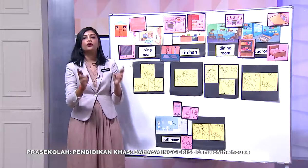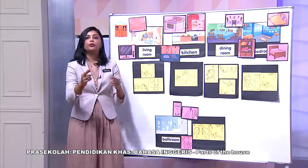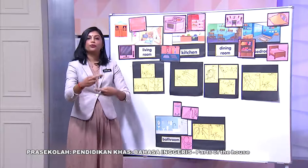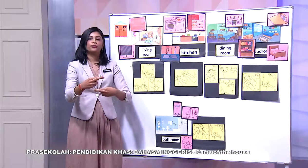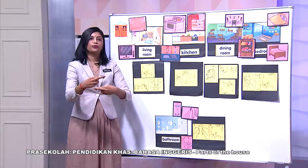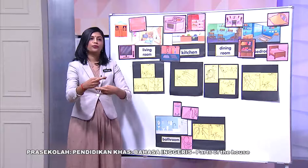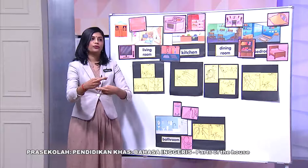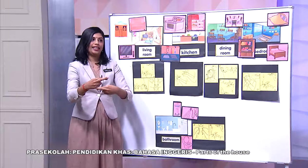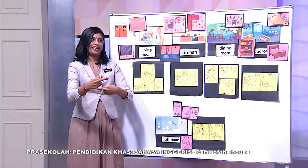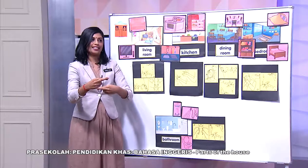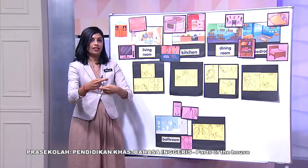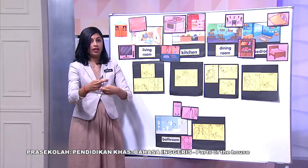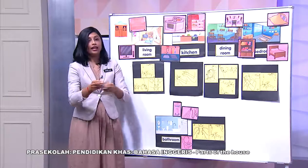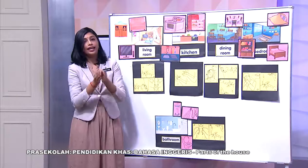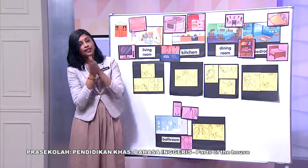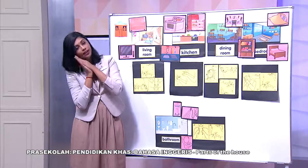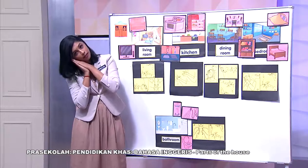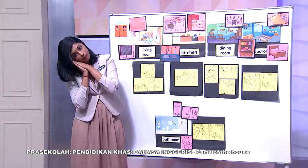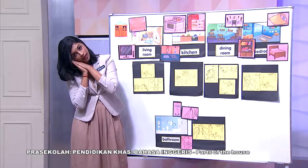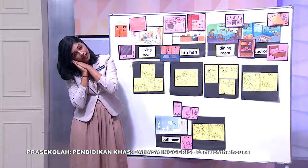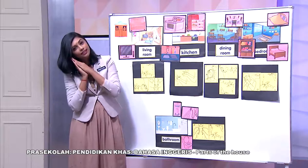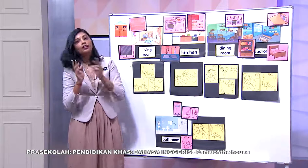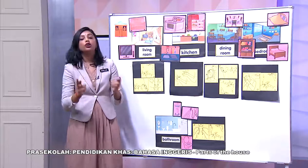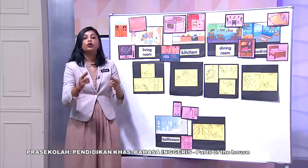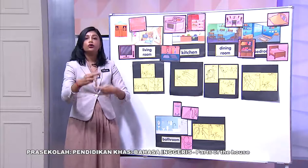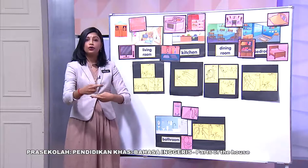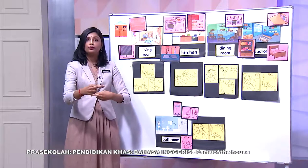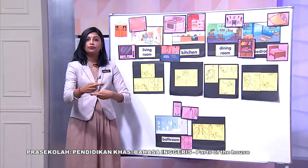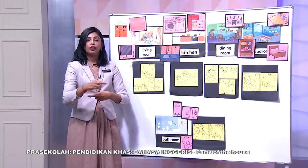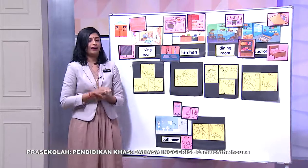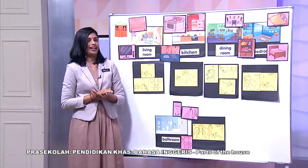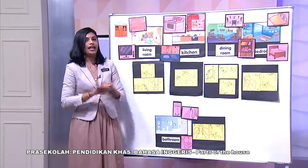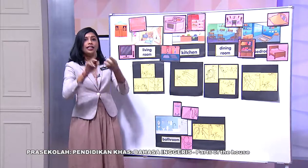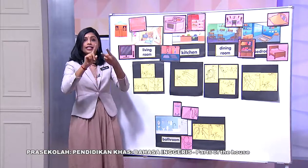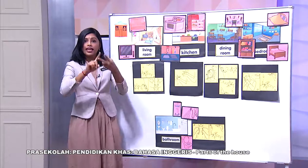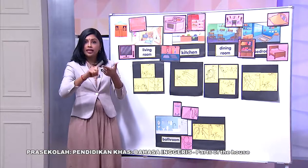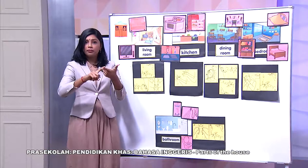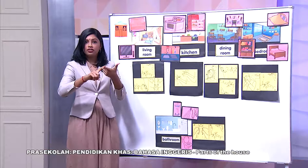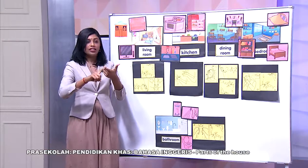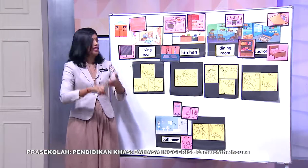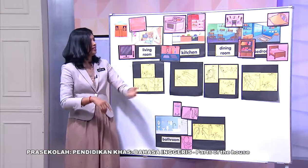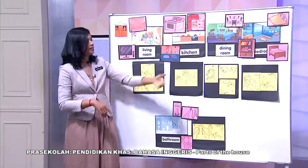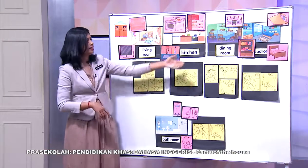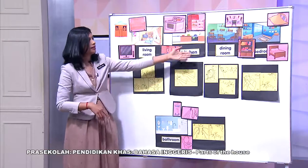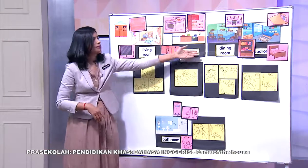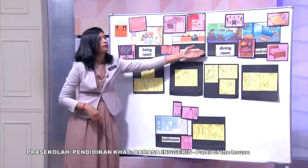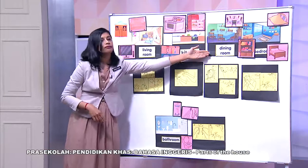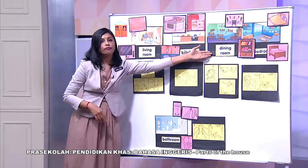Bedroom. Room. Yes, okay, again. Bedroom. Room. Alright, the second picture is... dining